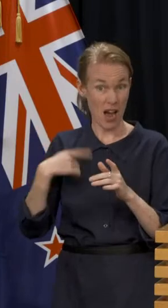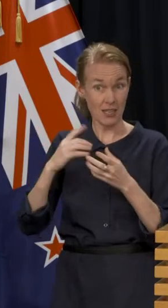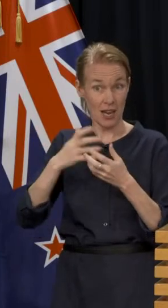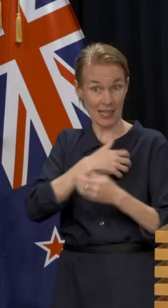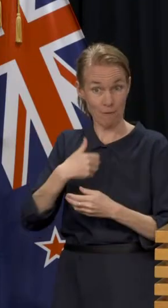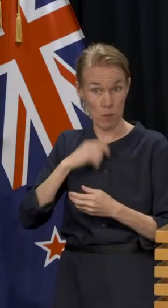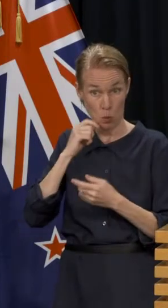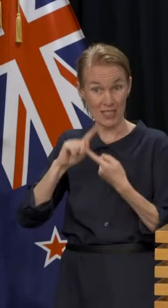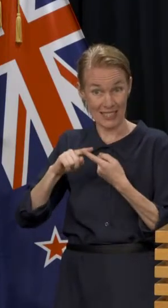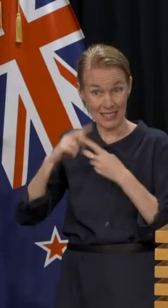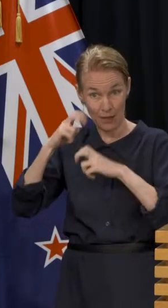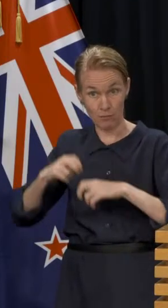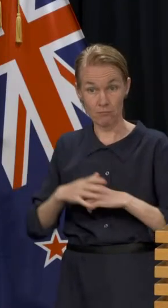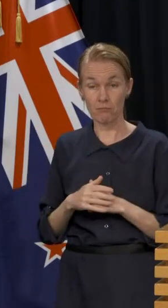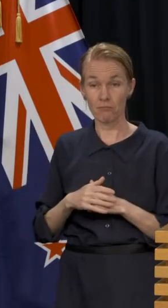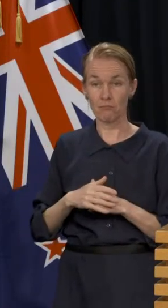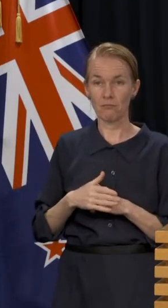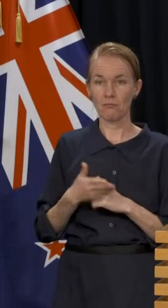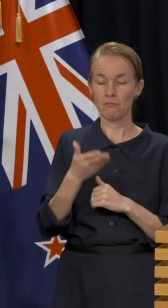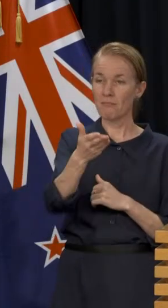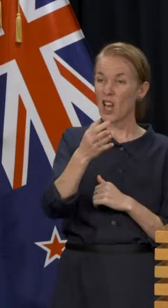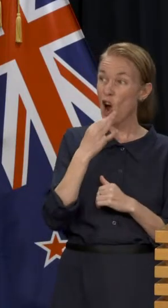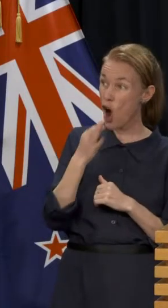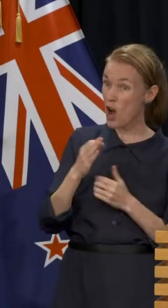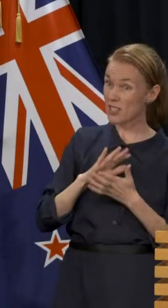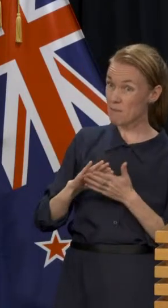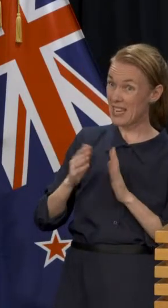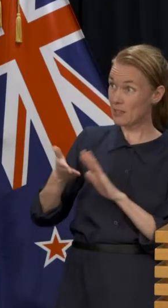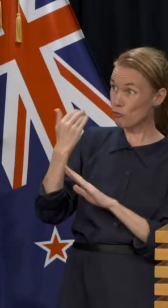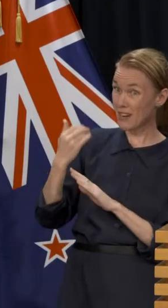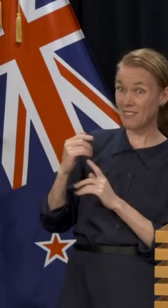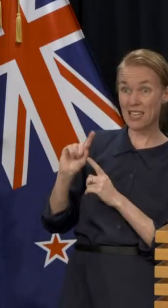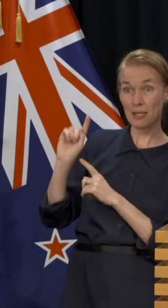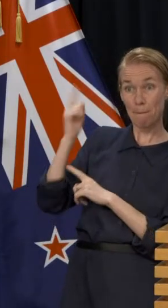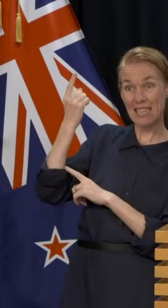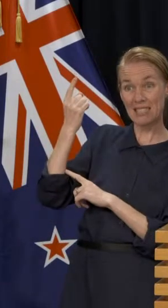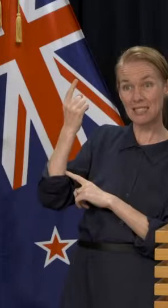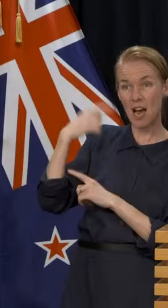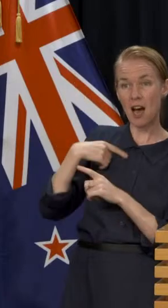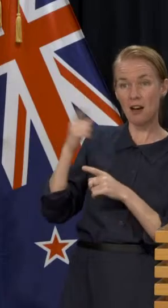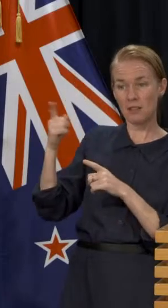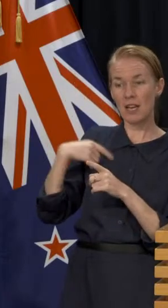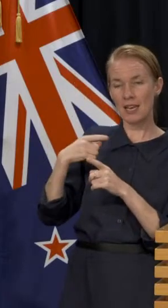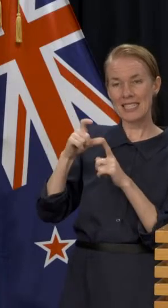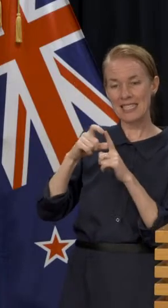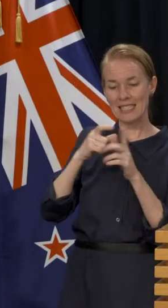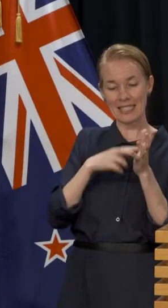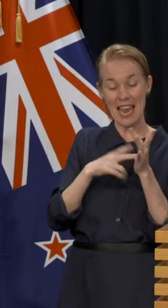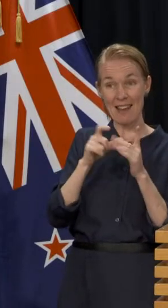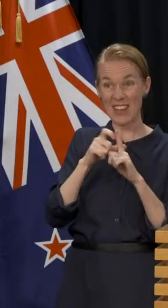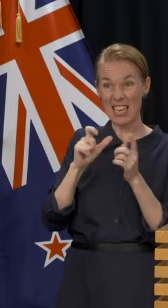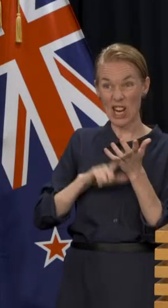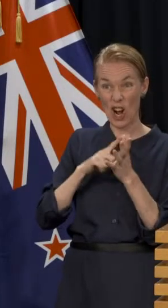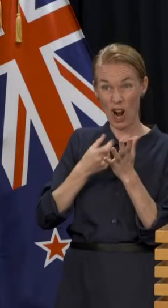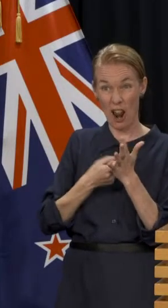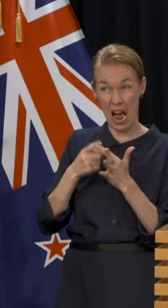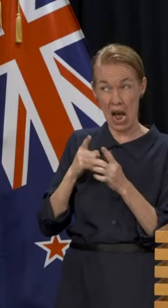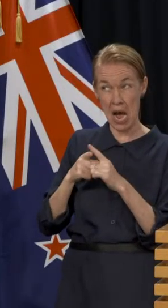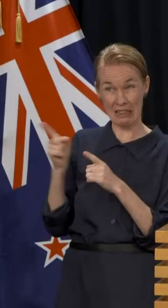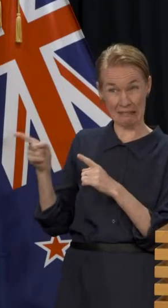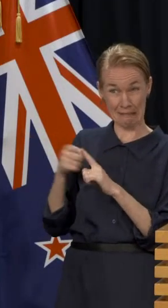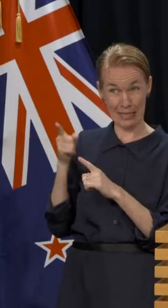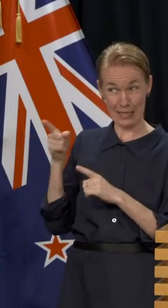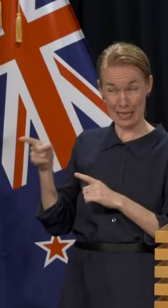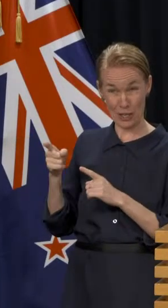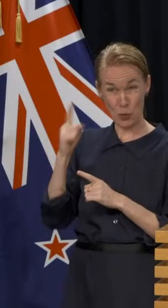that your predecessor dropped the ball? No, I don't, because as I said, I think within the context of a wide range of different things that a